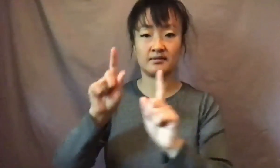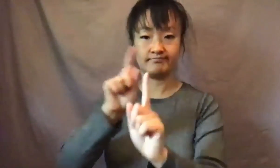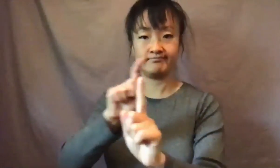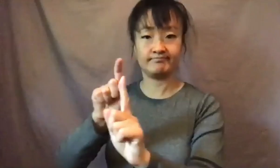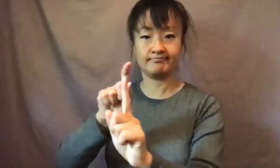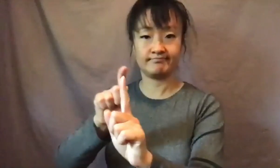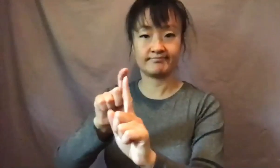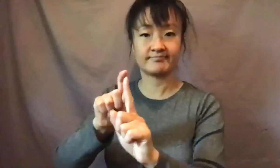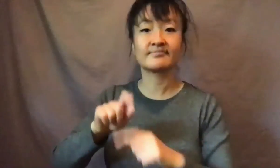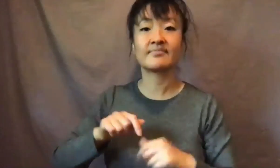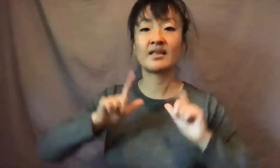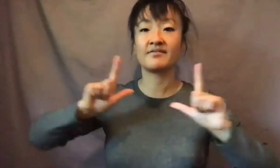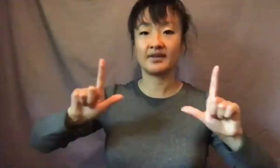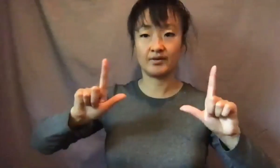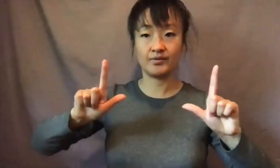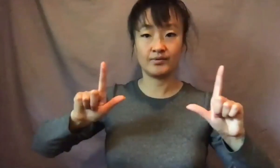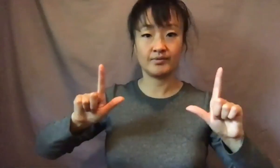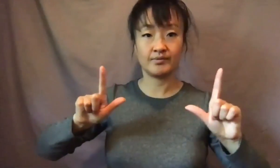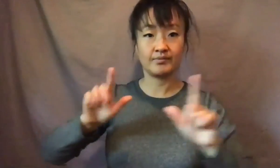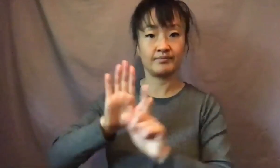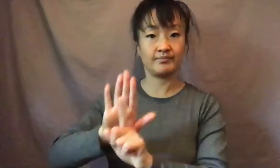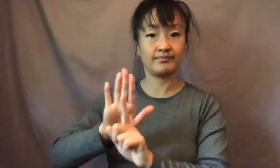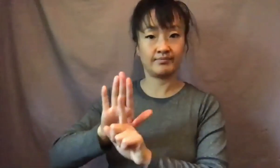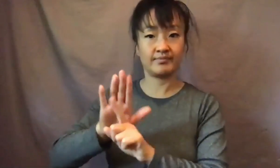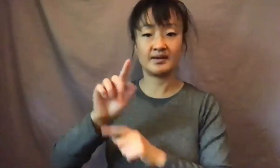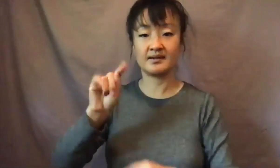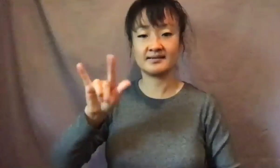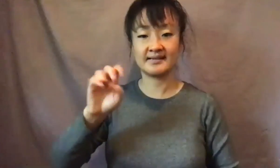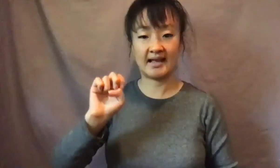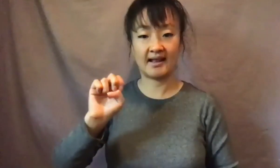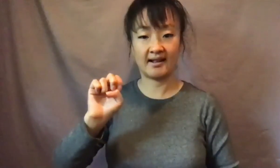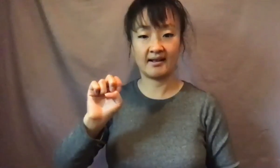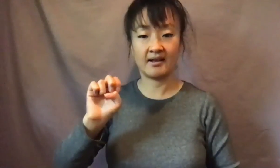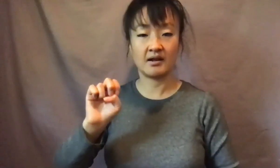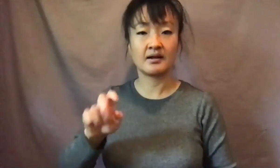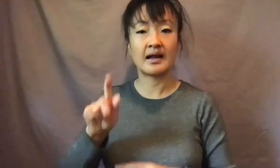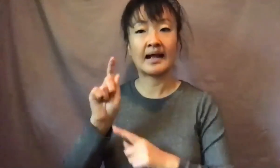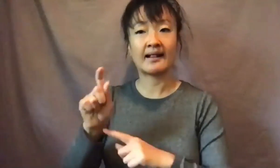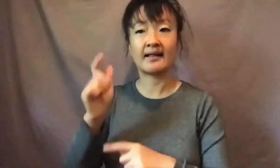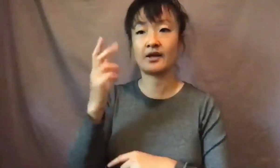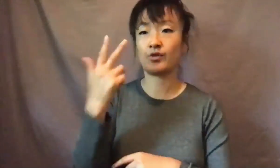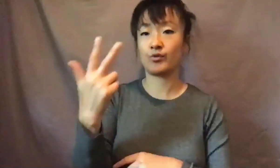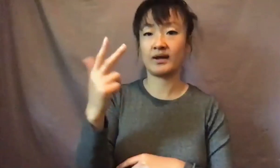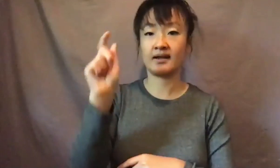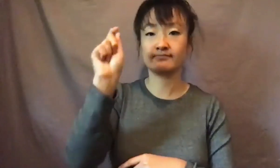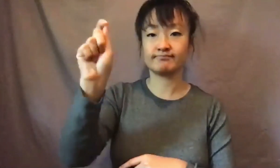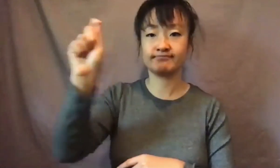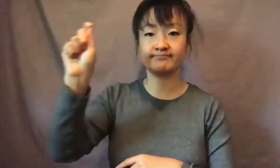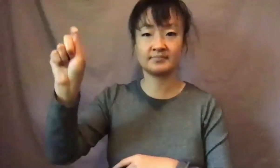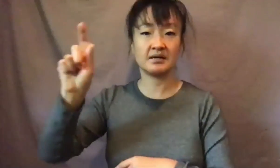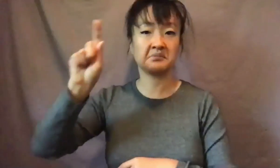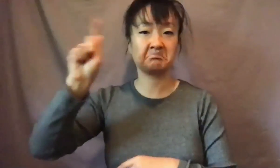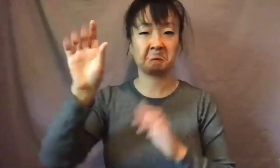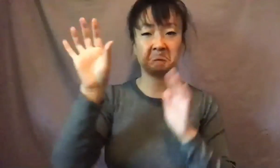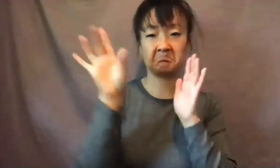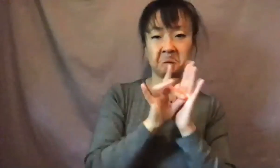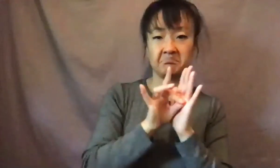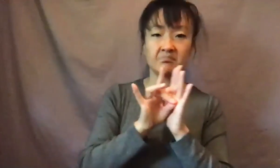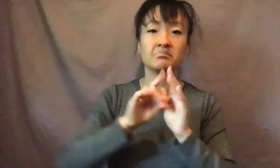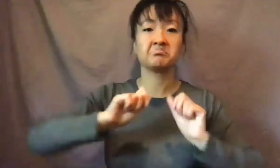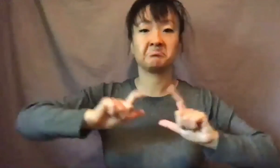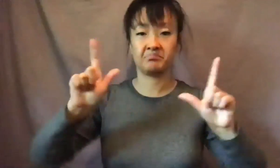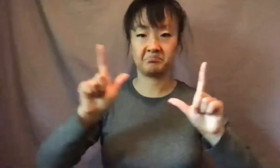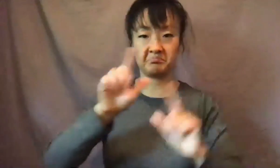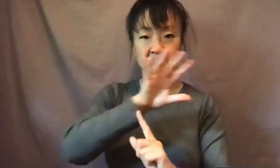video of their tiles and clicking the three dots that appear. And from there, you can choose the function